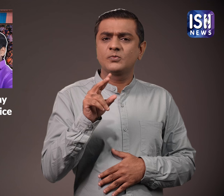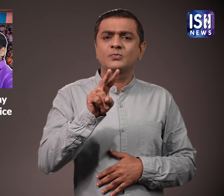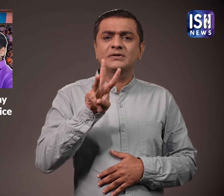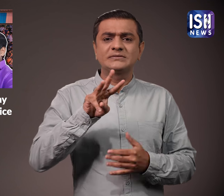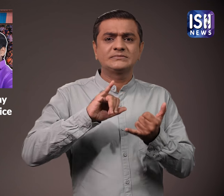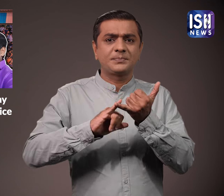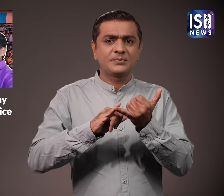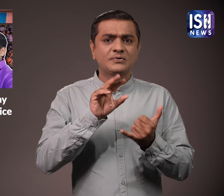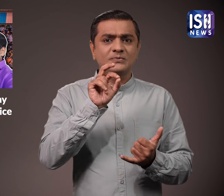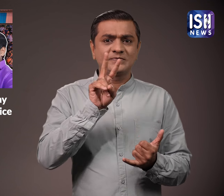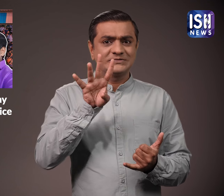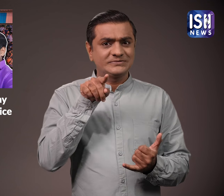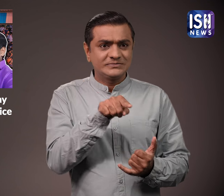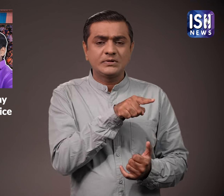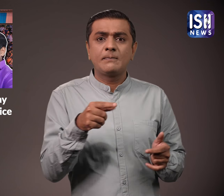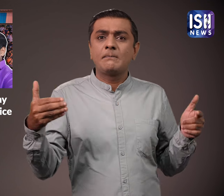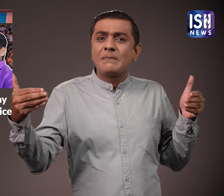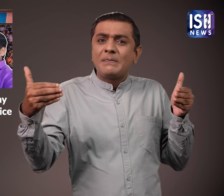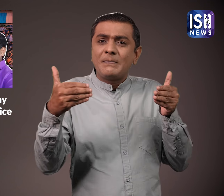2024, she was waiting to meet Akshay since morning.